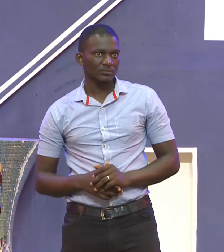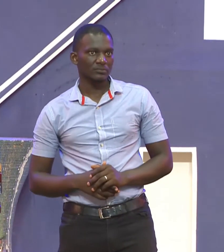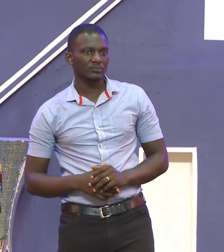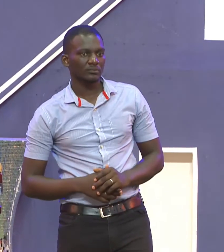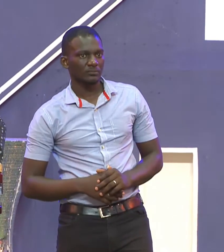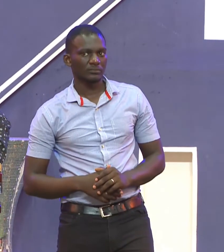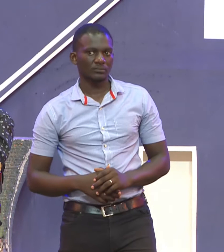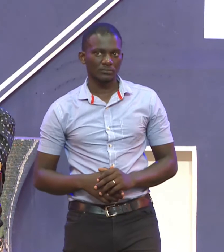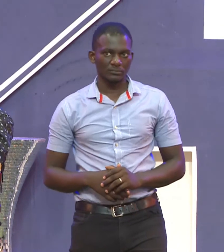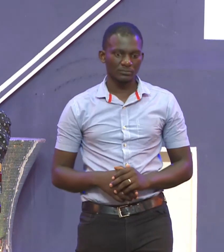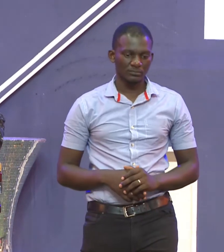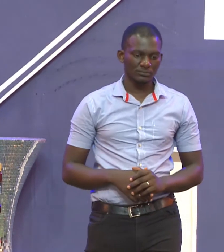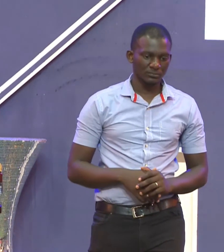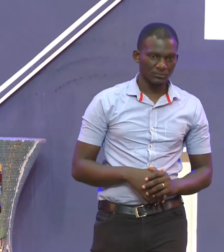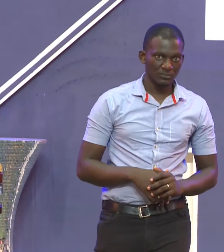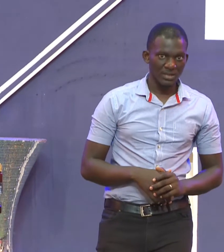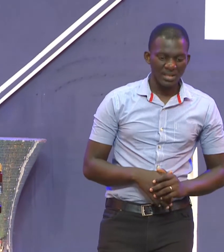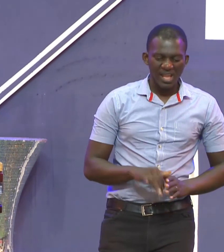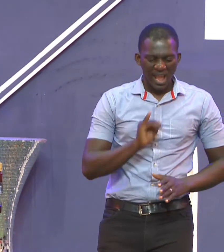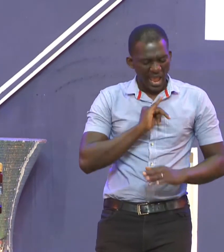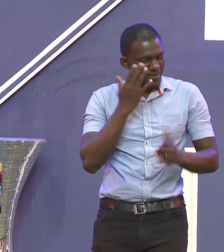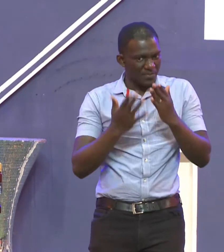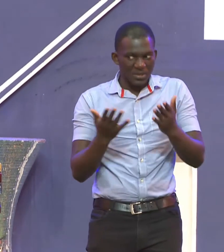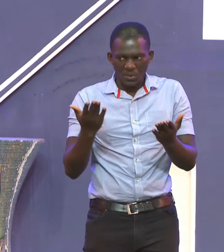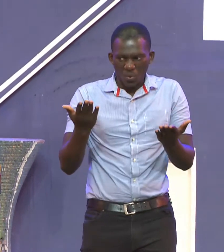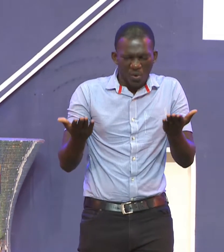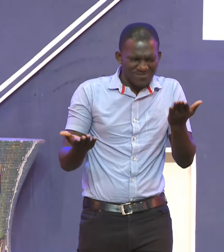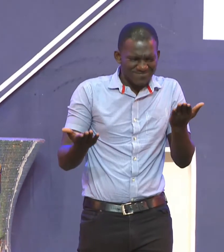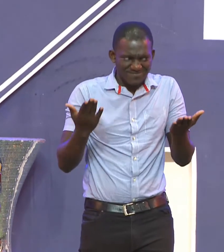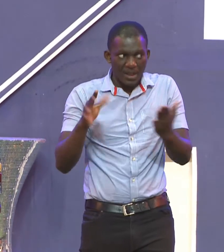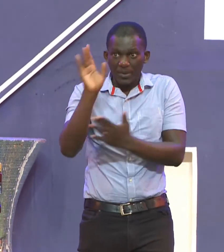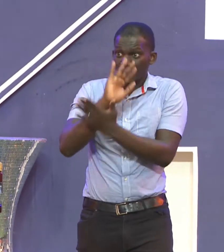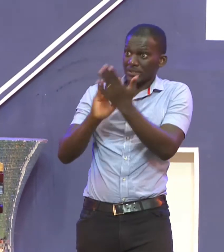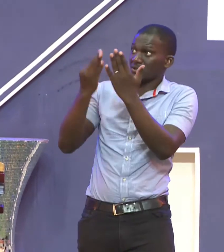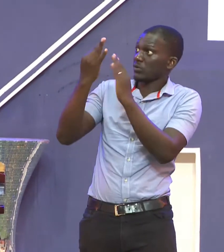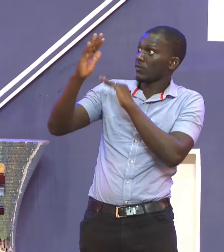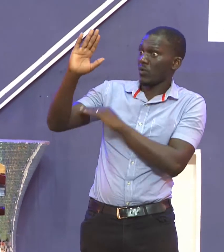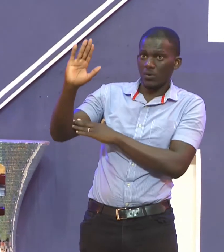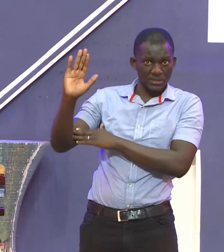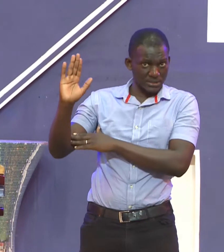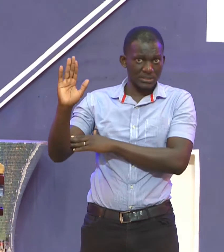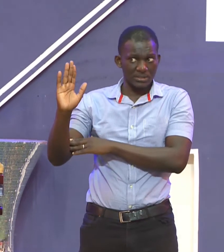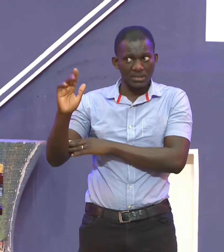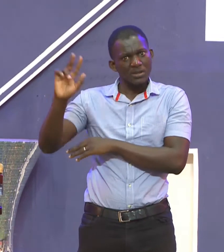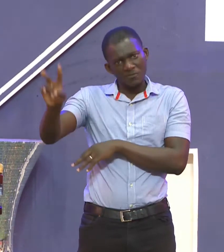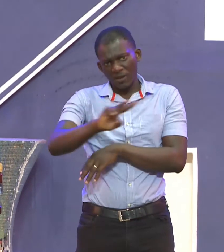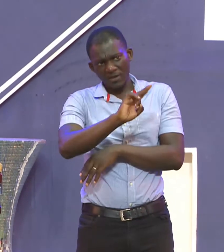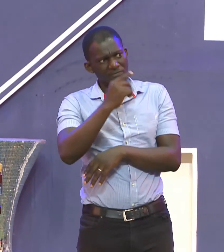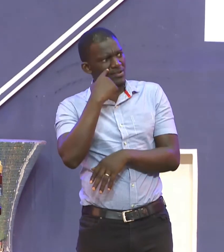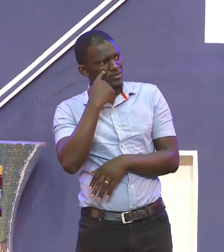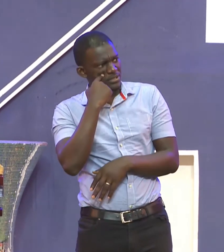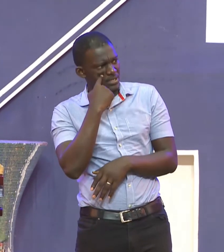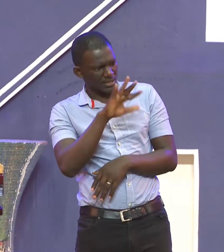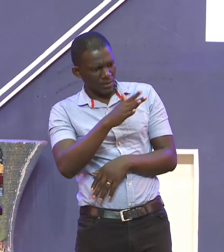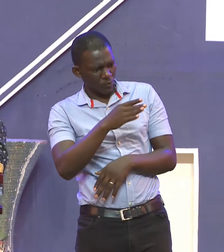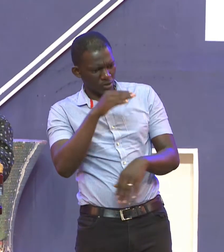he wants us to do. Nandigeragerangizo okubeerawo kwa Mukama. I would have compared the presence of the Lord. Nga wolaba amazzi eri ekyennyanja.